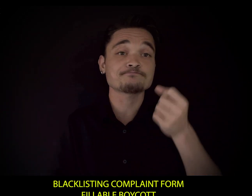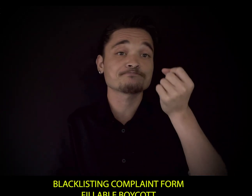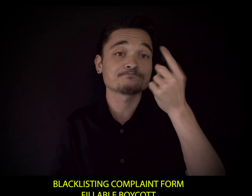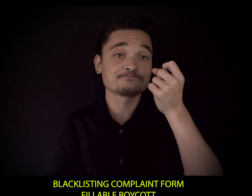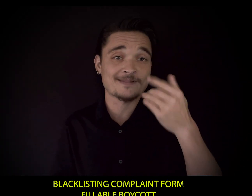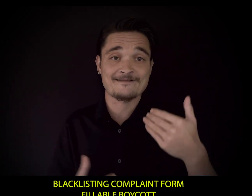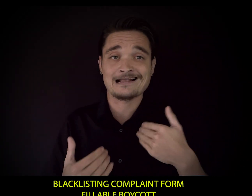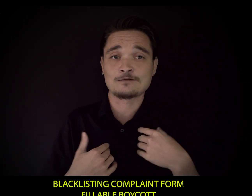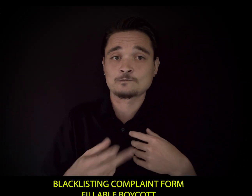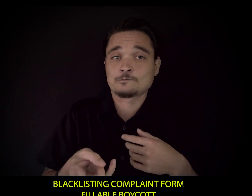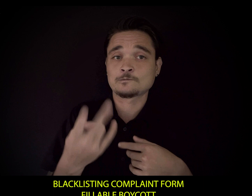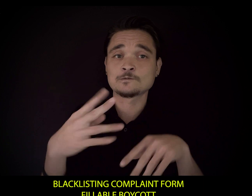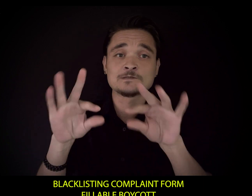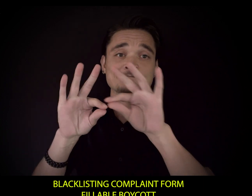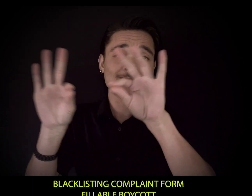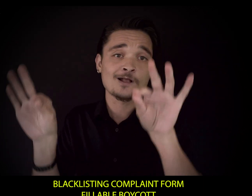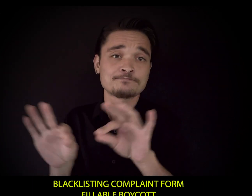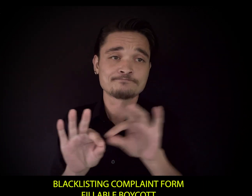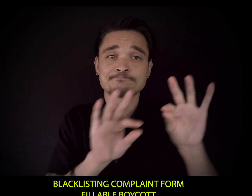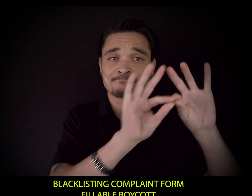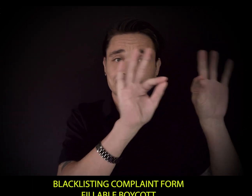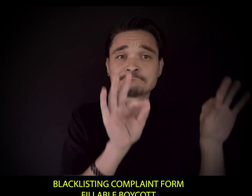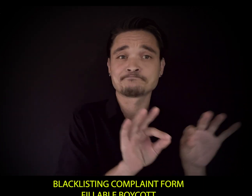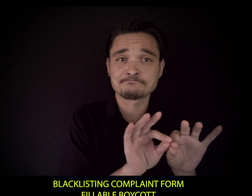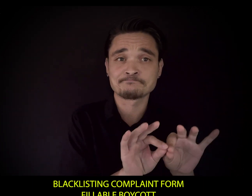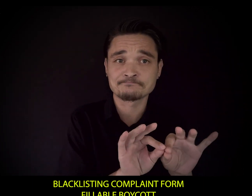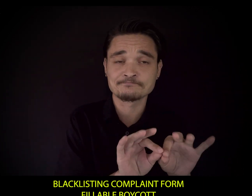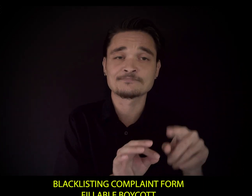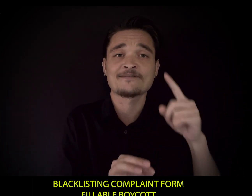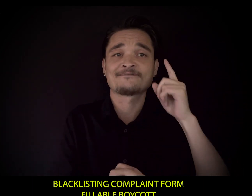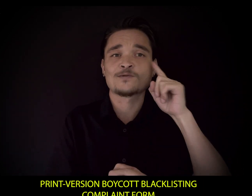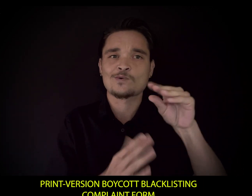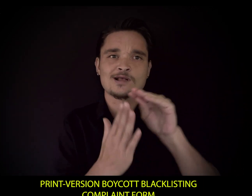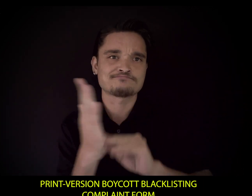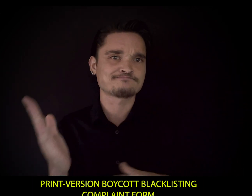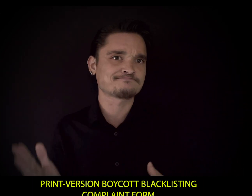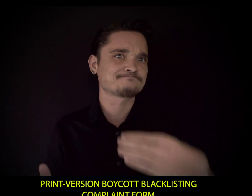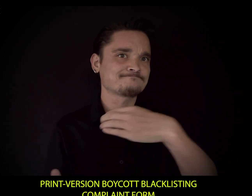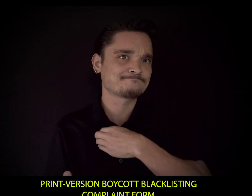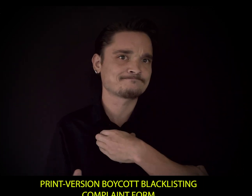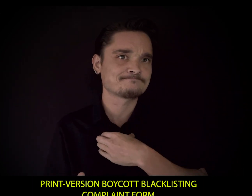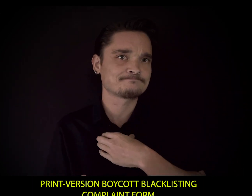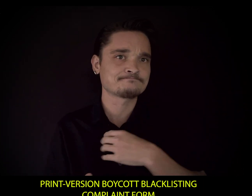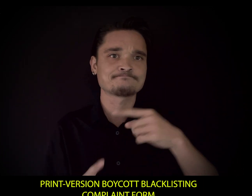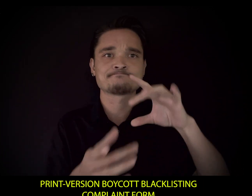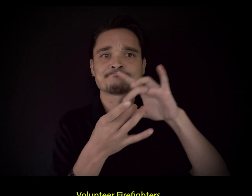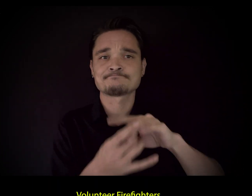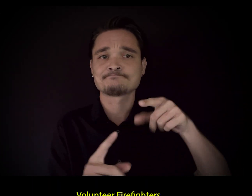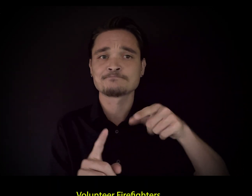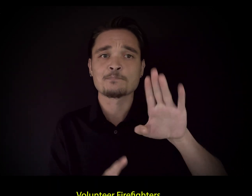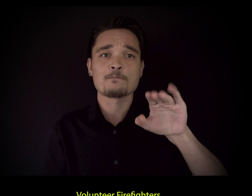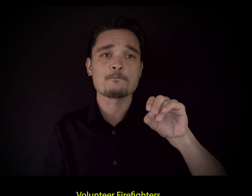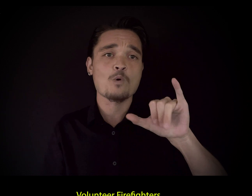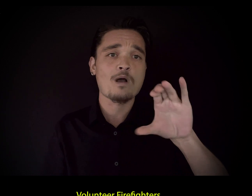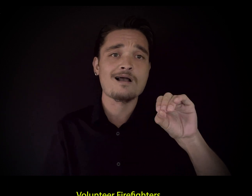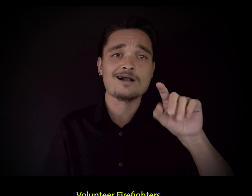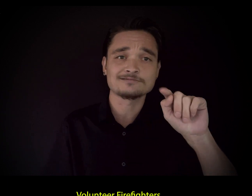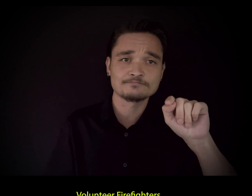Fillable boycott blacklisting complaint form, print version, boycott blacklisting complaint form,